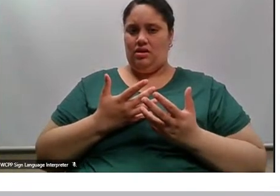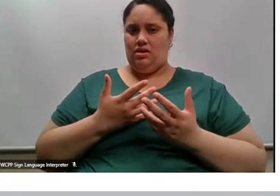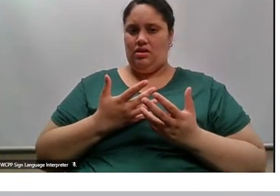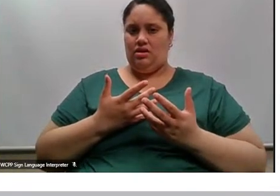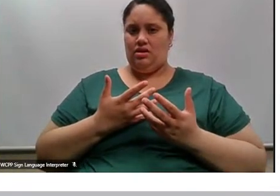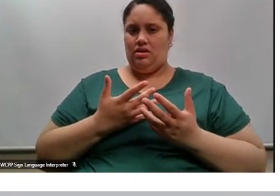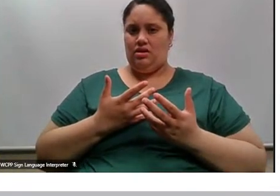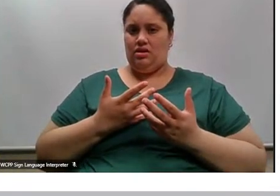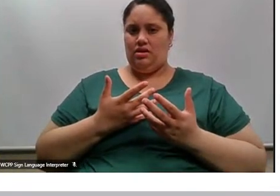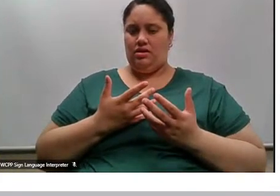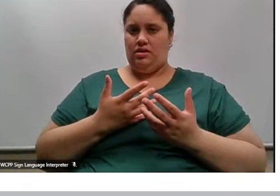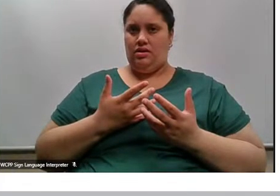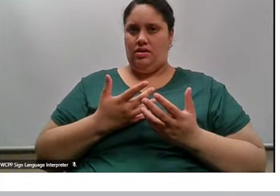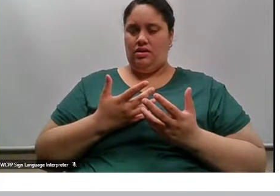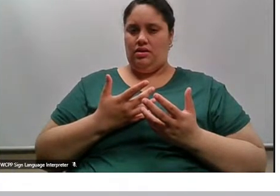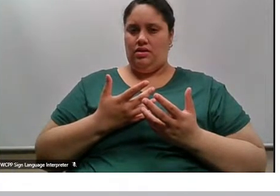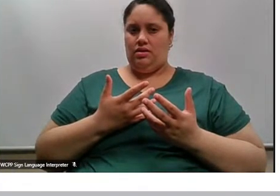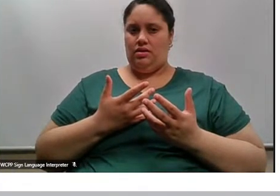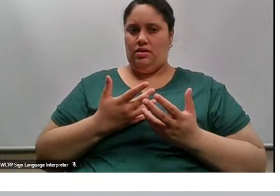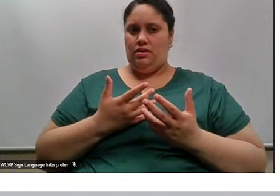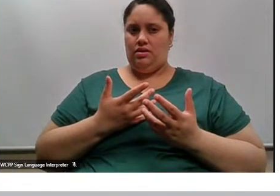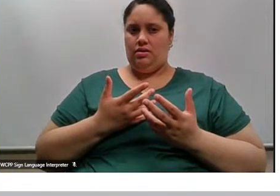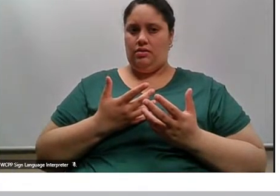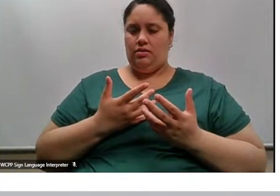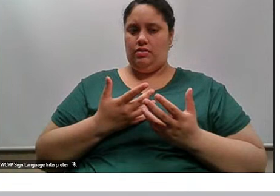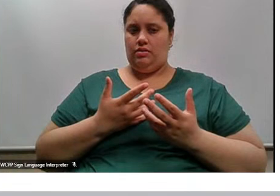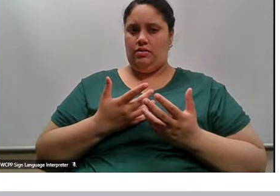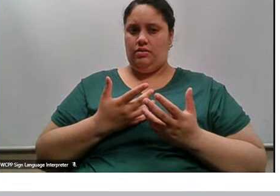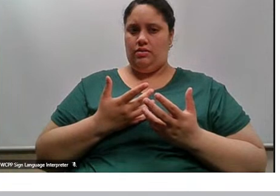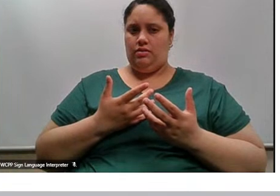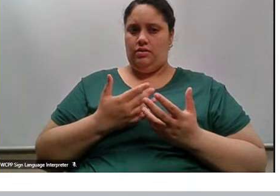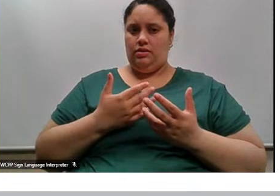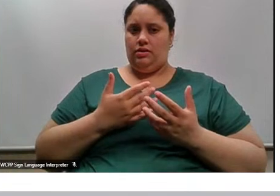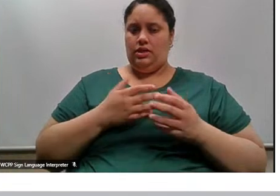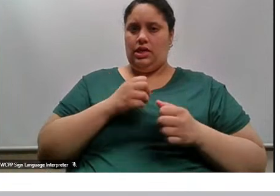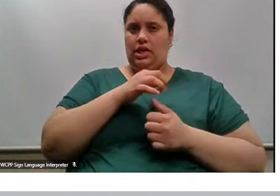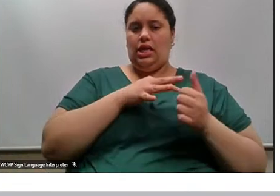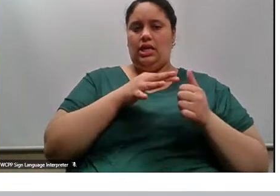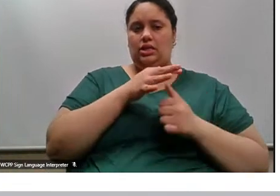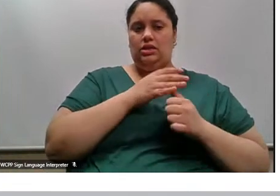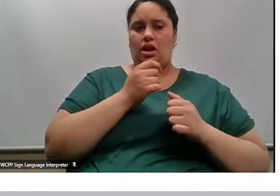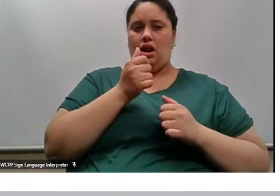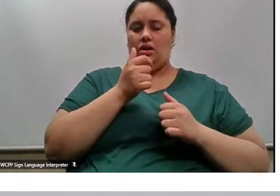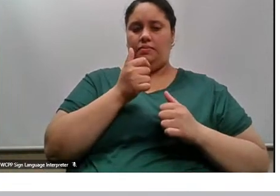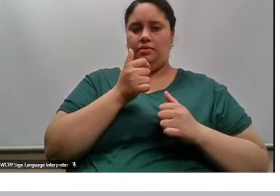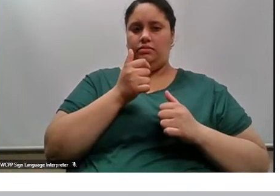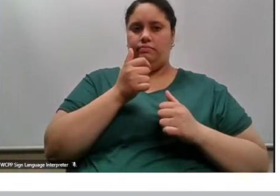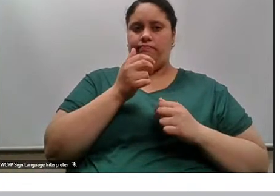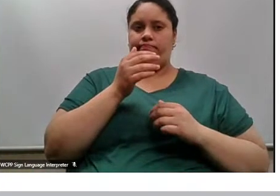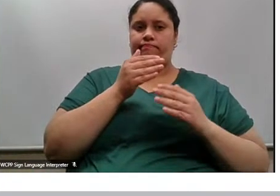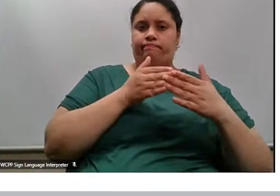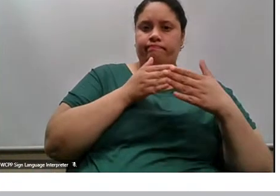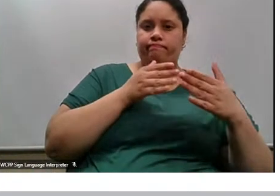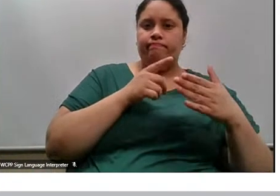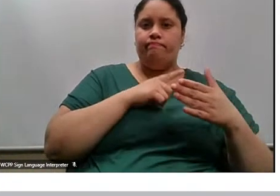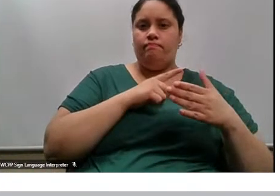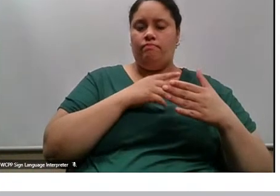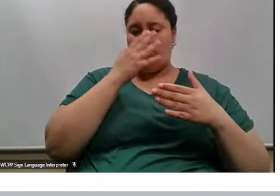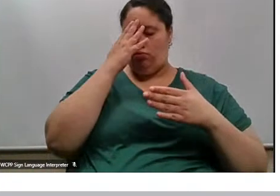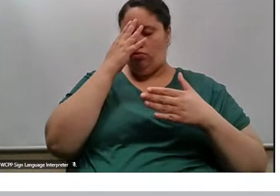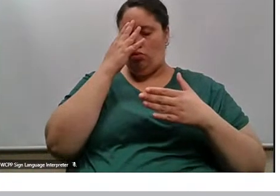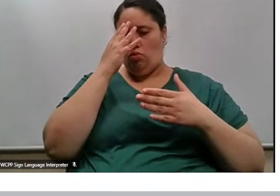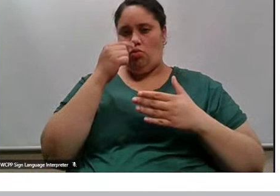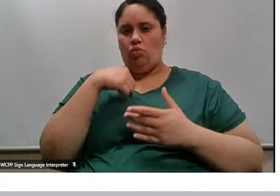does it not stifle the growth of the industry, because people are knowing that, look, we are under this, even the people that